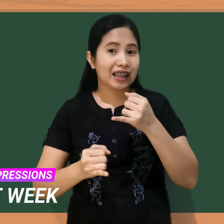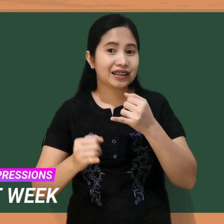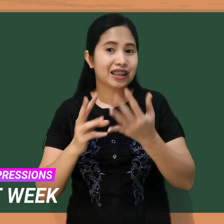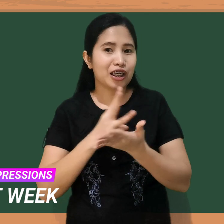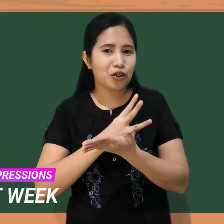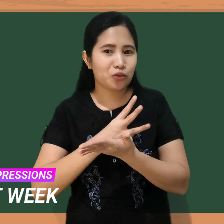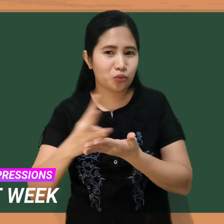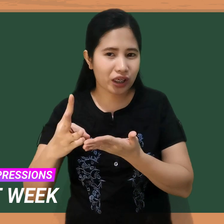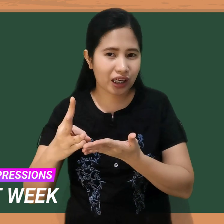Last week.